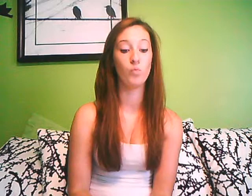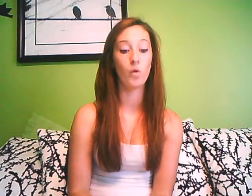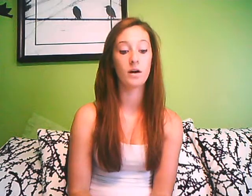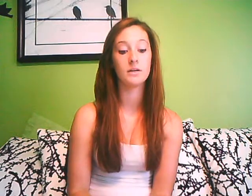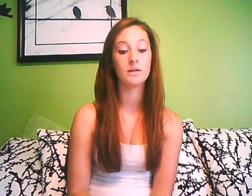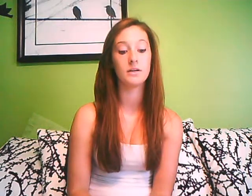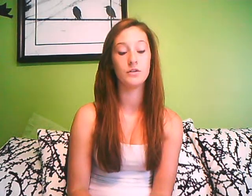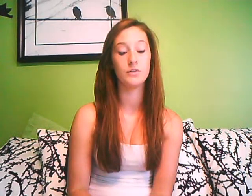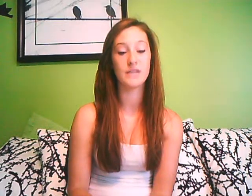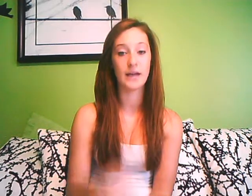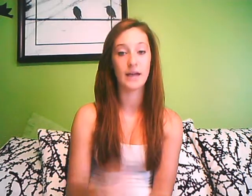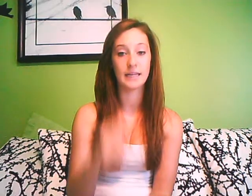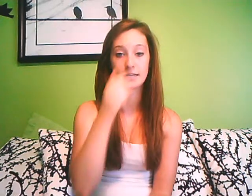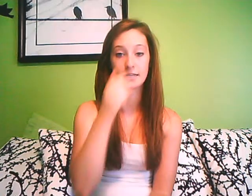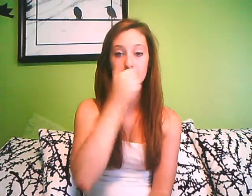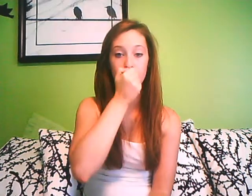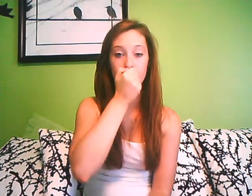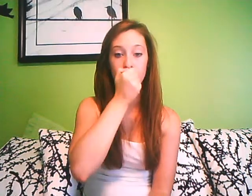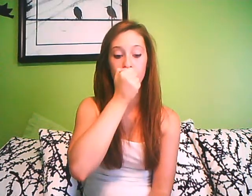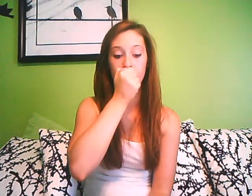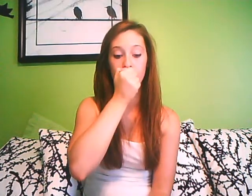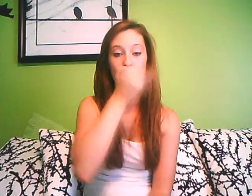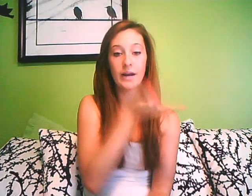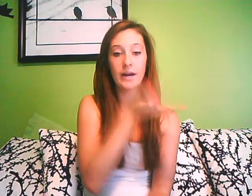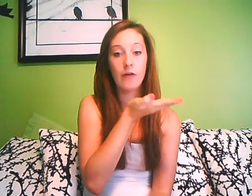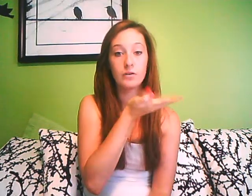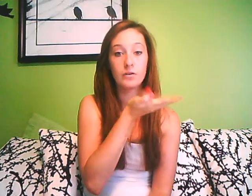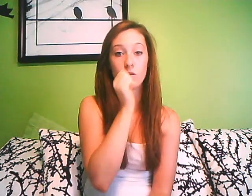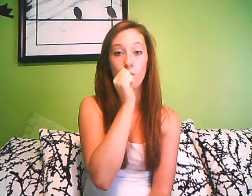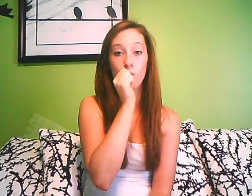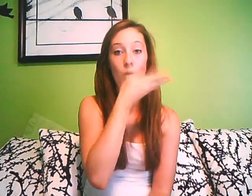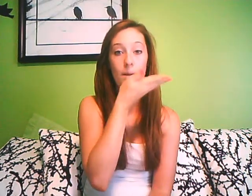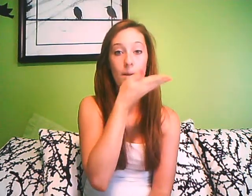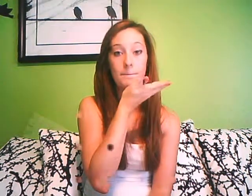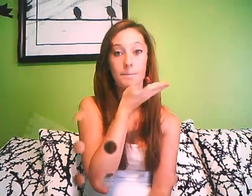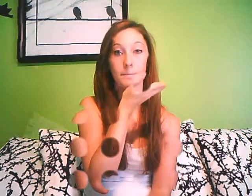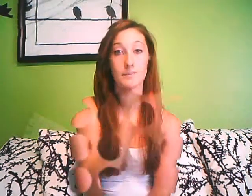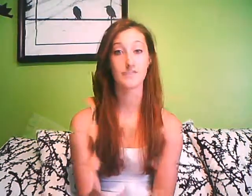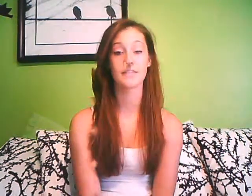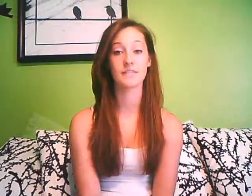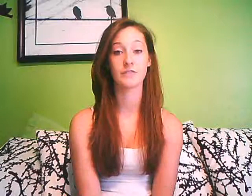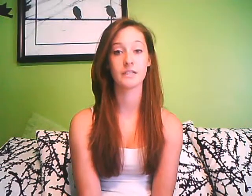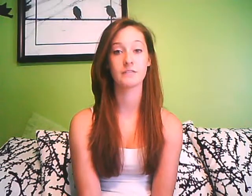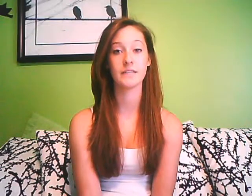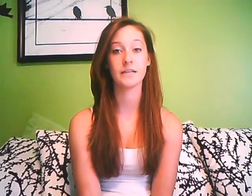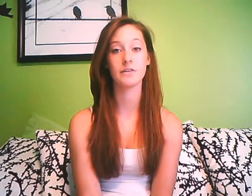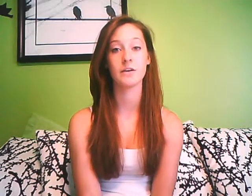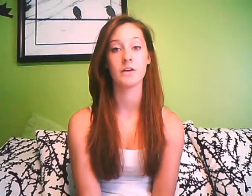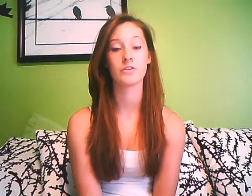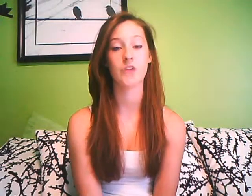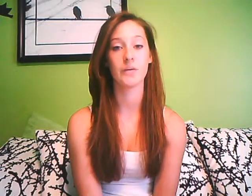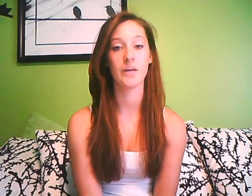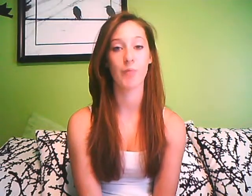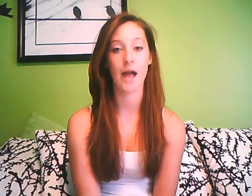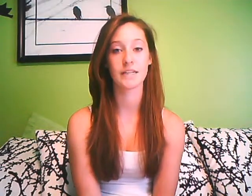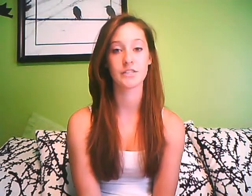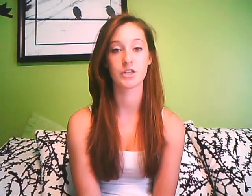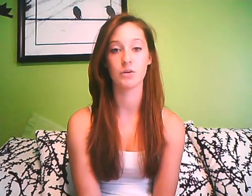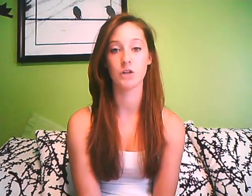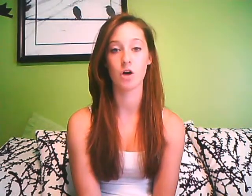warm, you take your hand like this and you bring it out. So warm. That's it for this video. There's not really a practice to go along with